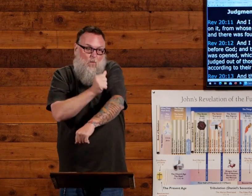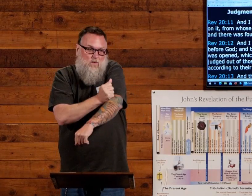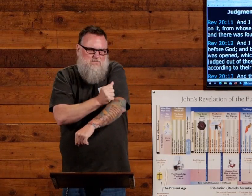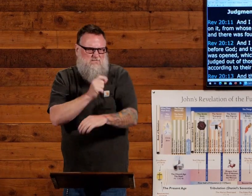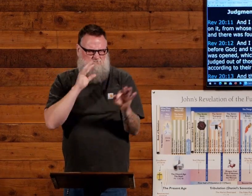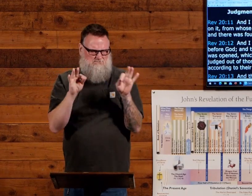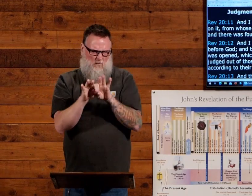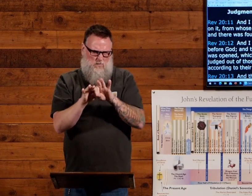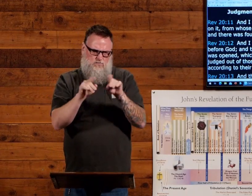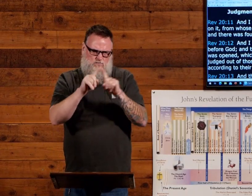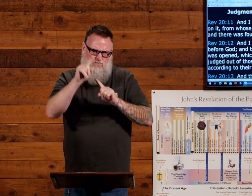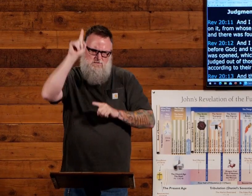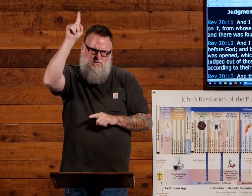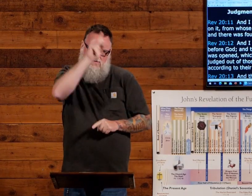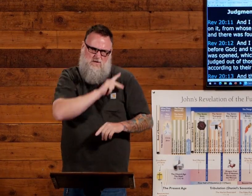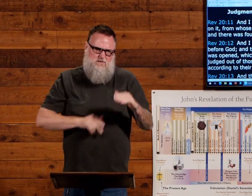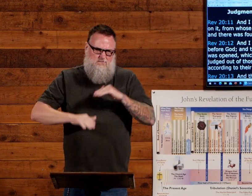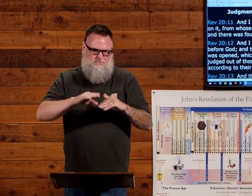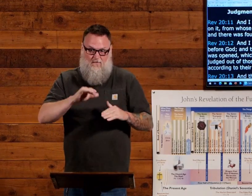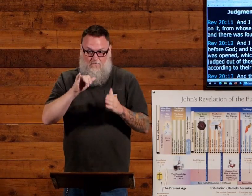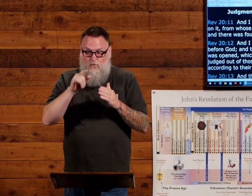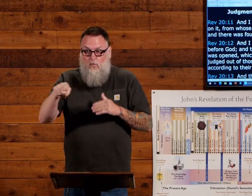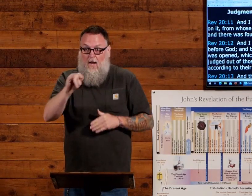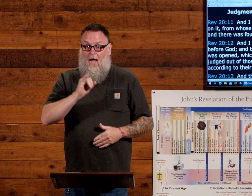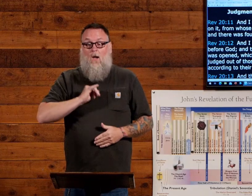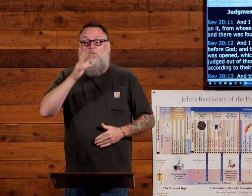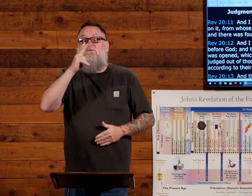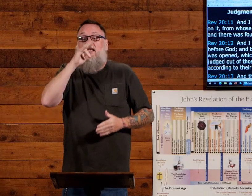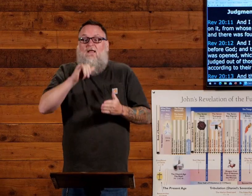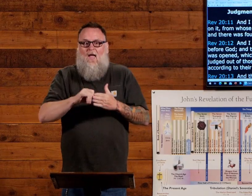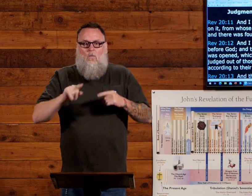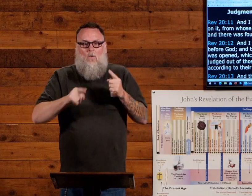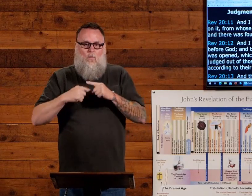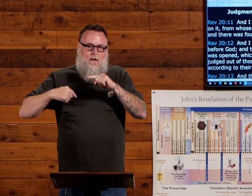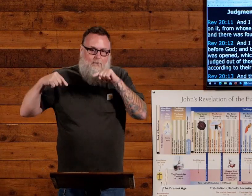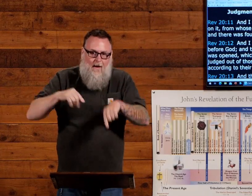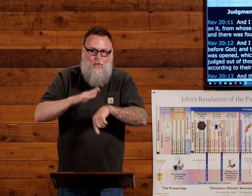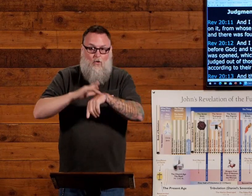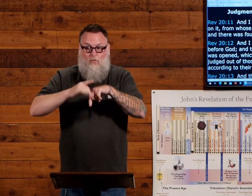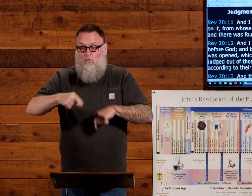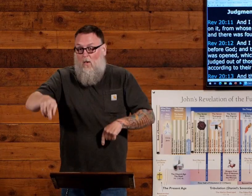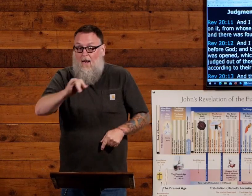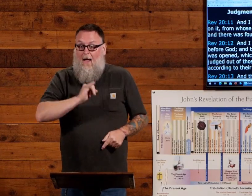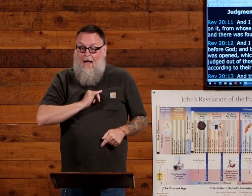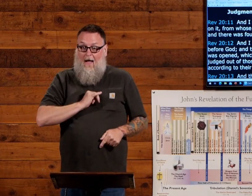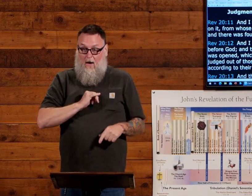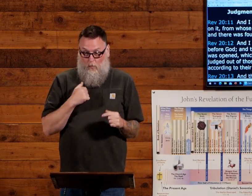You know, we've talked about rank and things like that and authority and in heaven, but you and I are going to see that when we come back on earth.